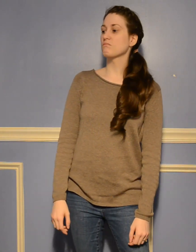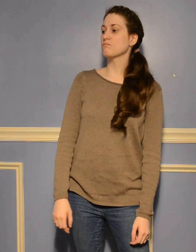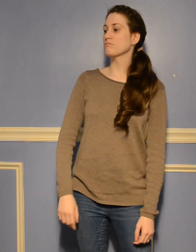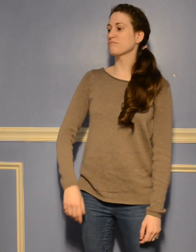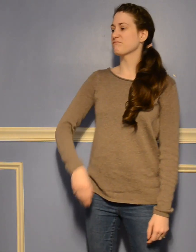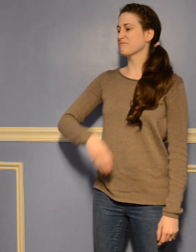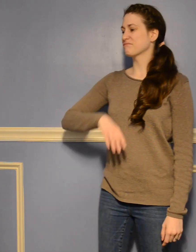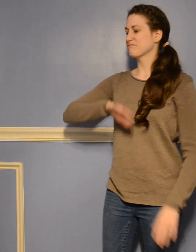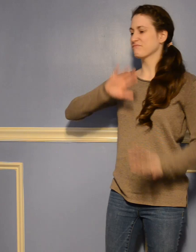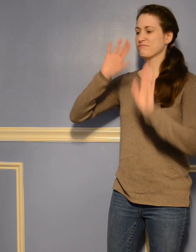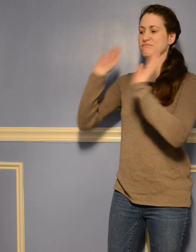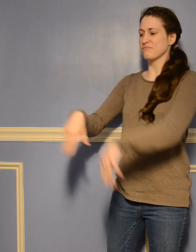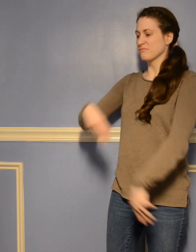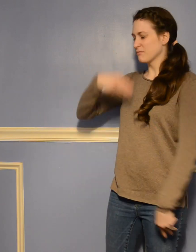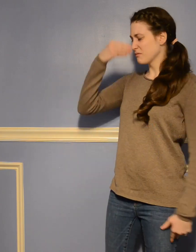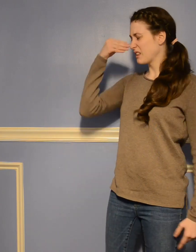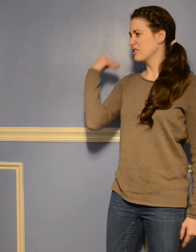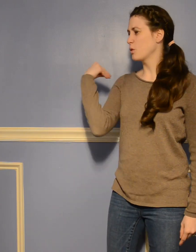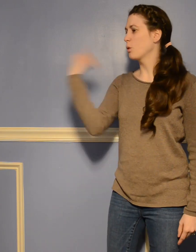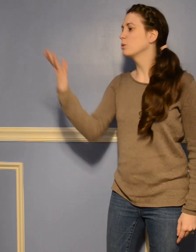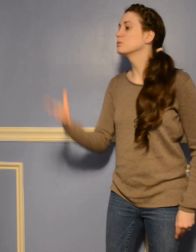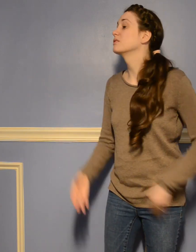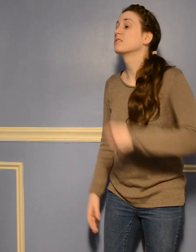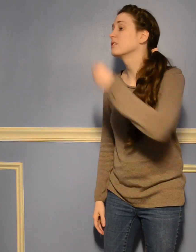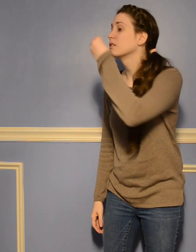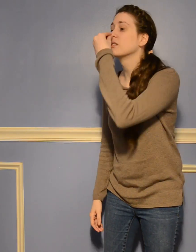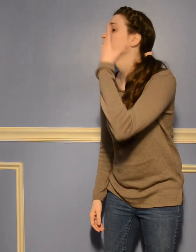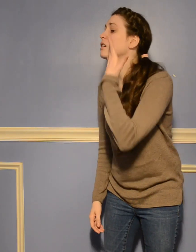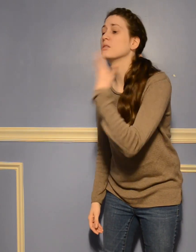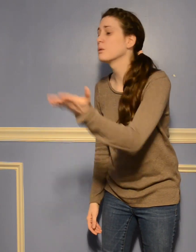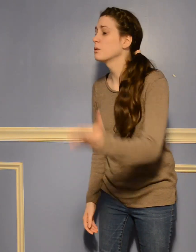mind. I don't care, so call me crazy.